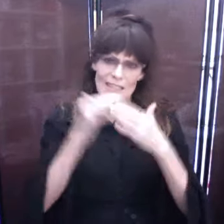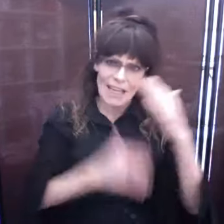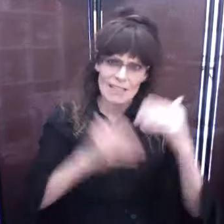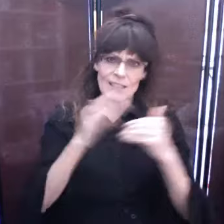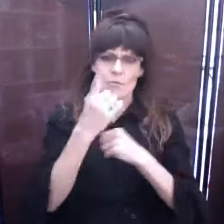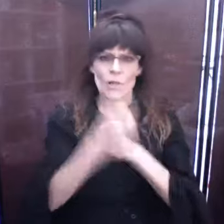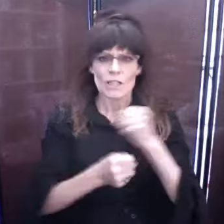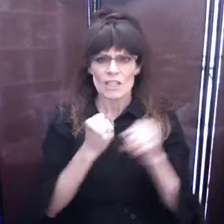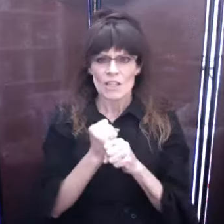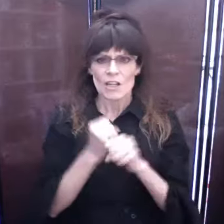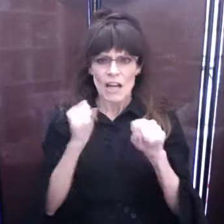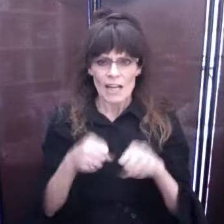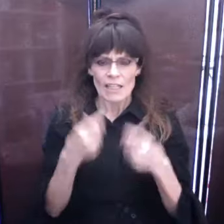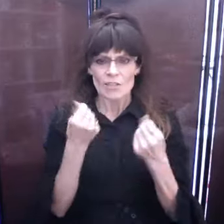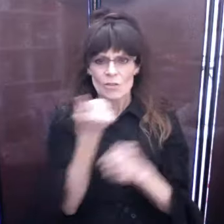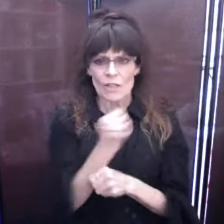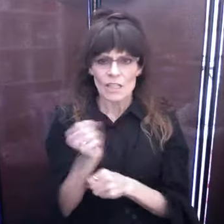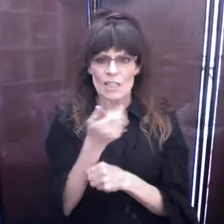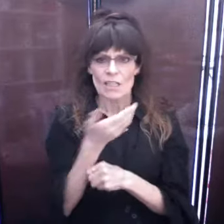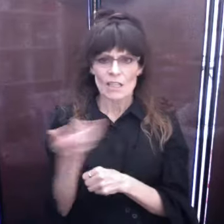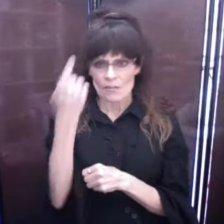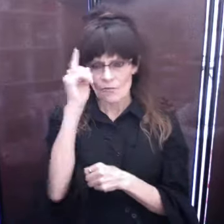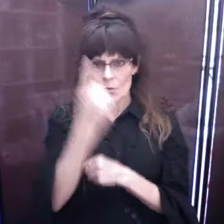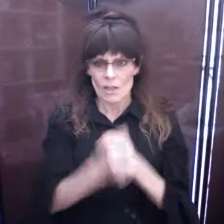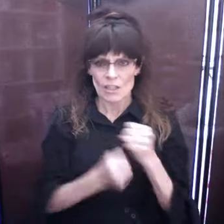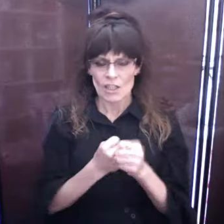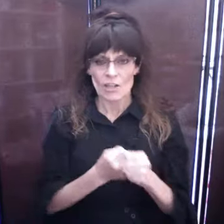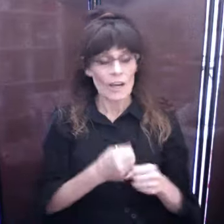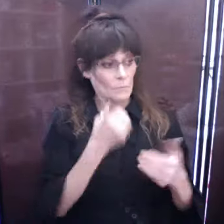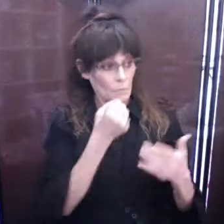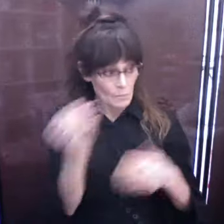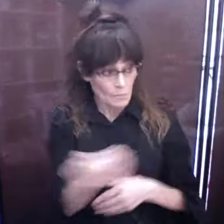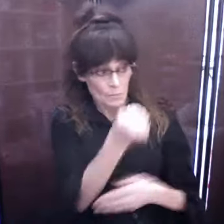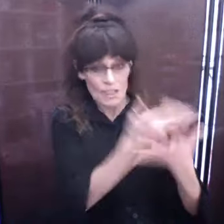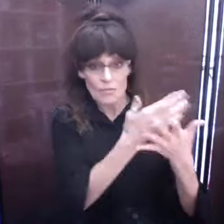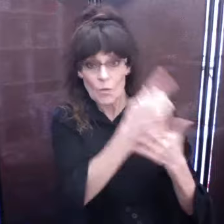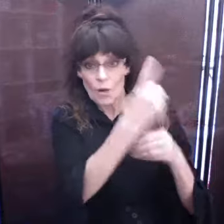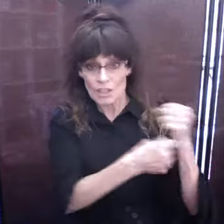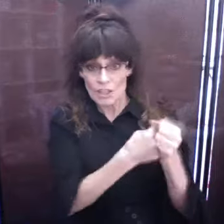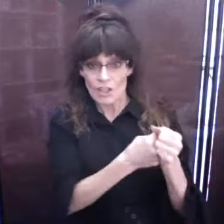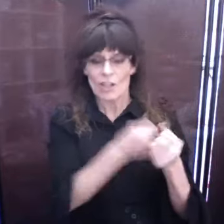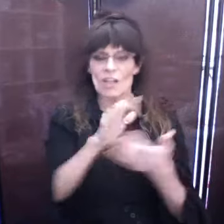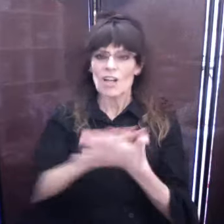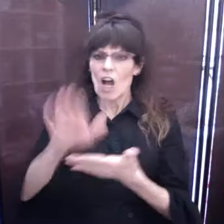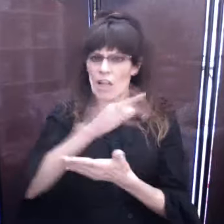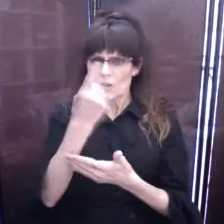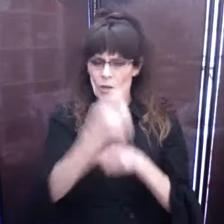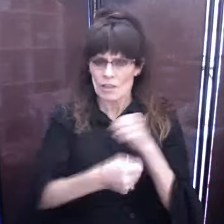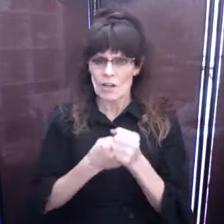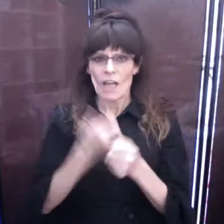just about anything for a year. I've been in jail for a year and I've been in college for a year. So I knew I had the capacity to do something hard for a year. And I decided